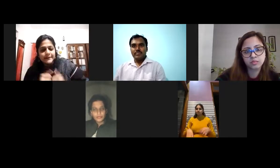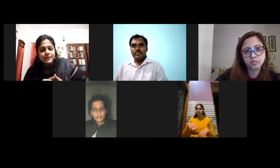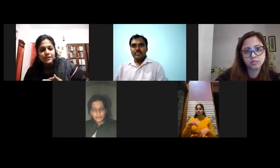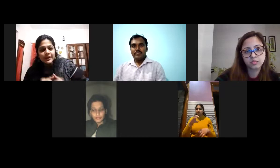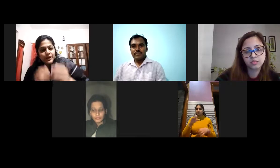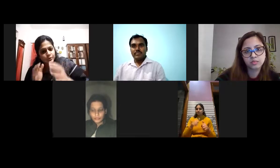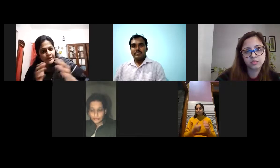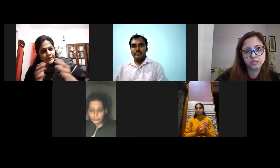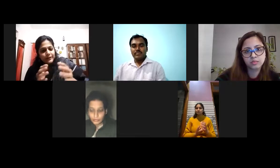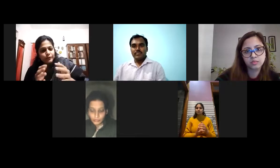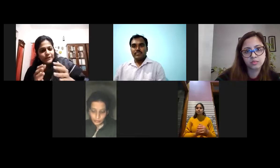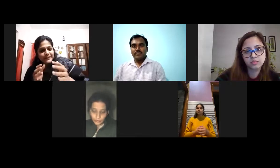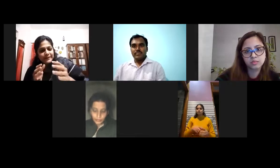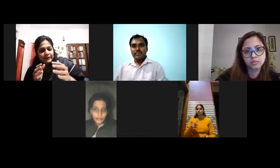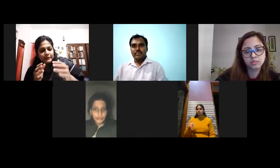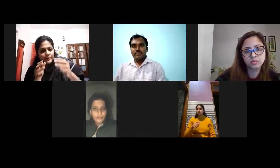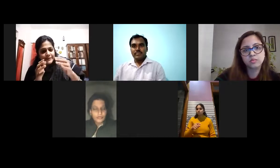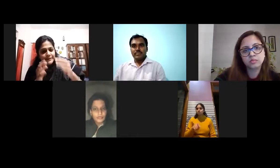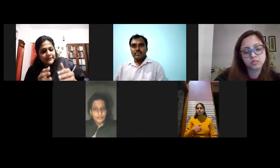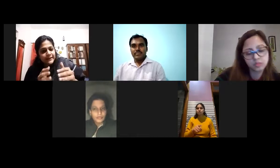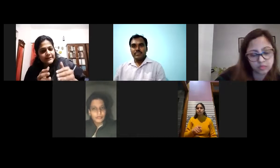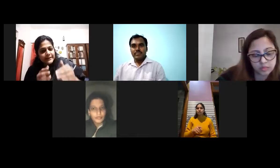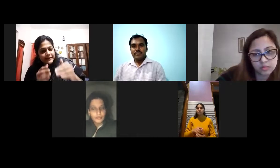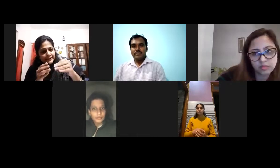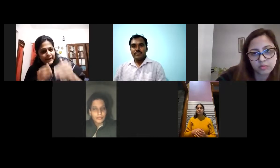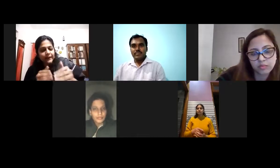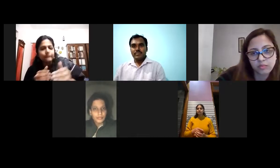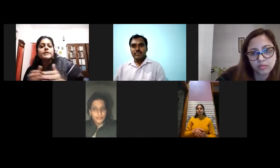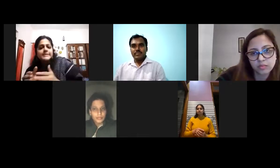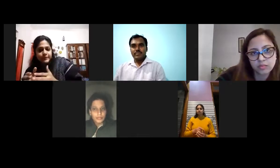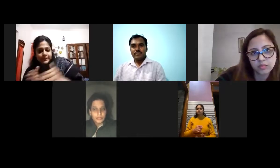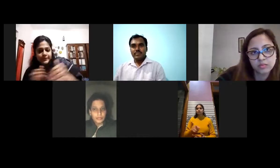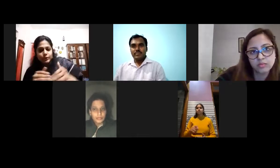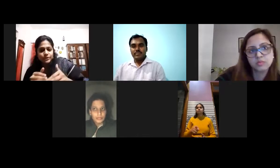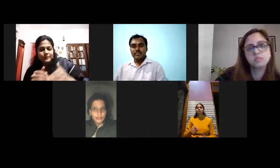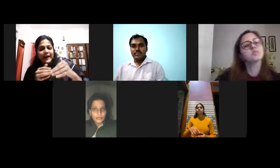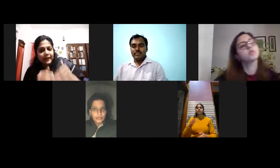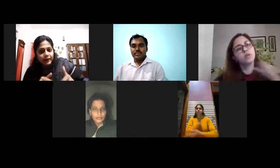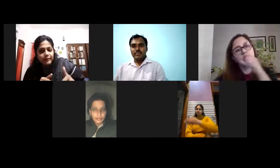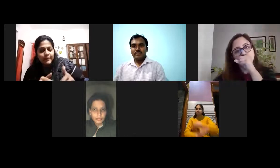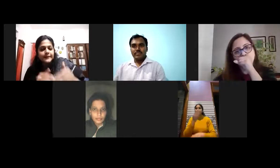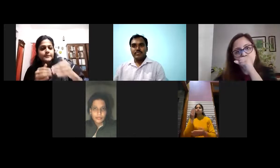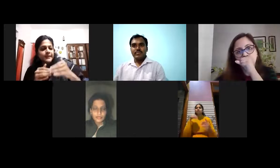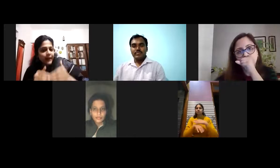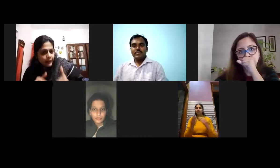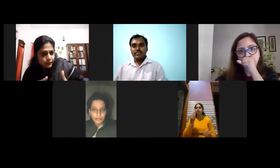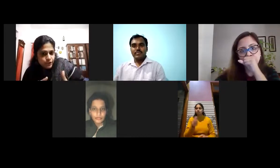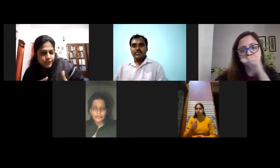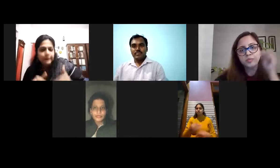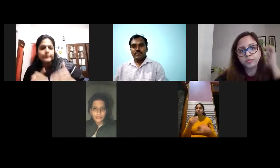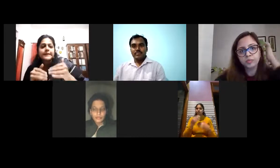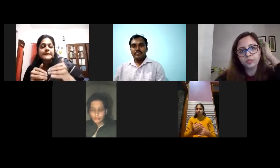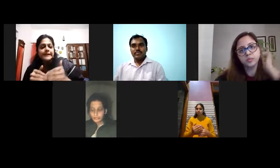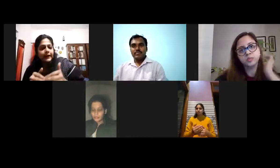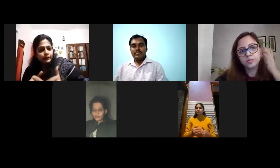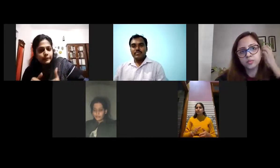his condition. So these are, of course, certain things that are there within disability scholarship, the idea of abandonment, the idea of